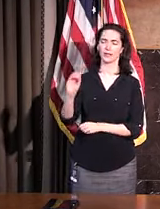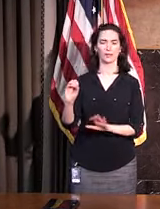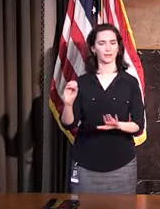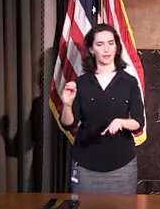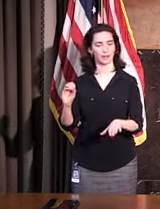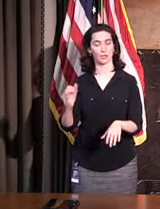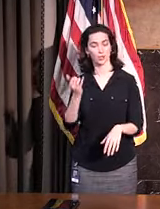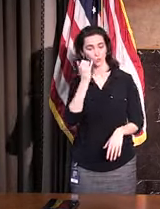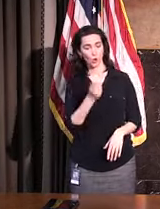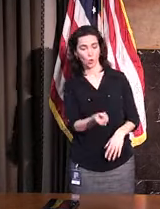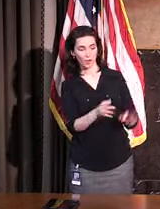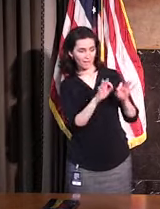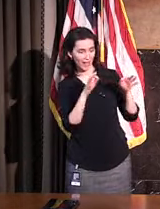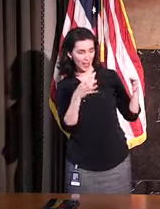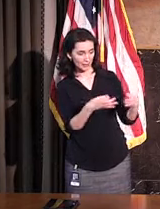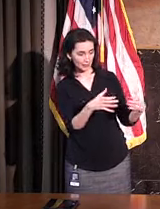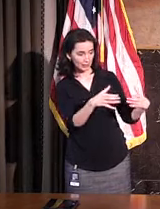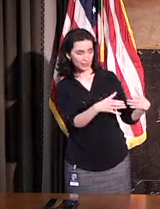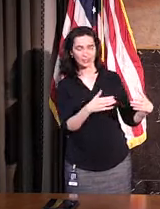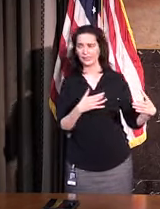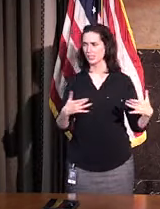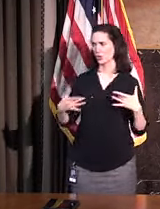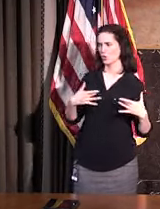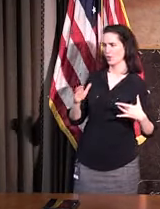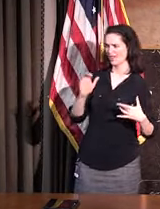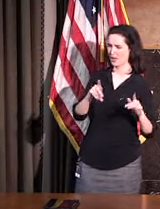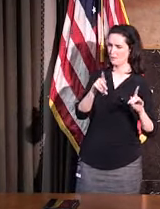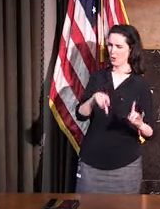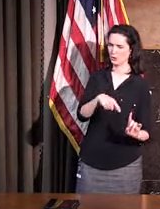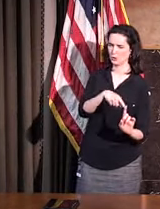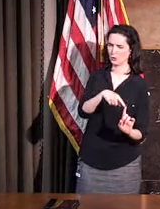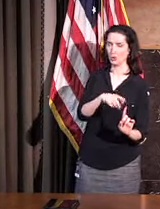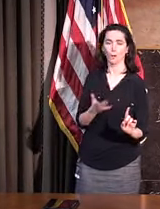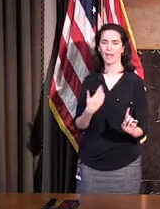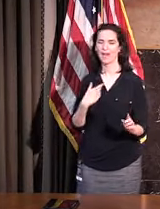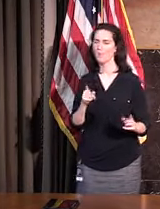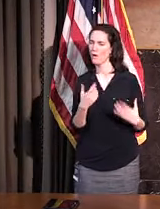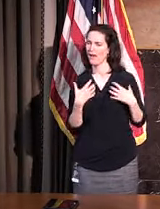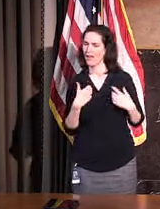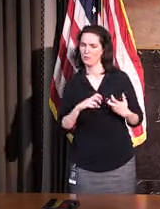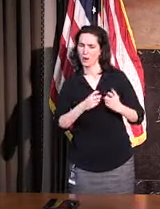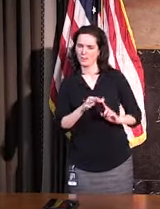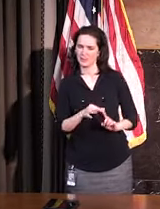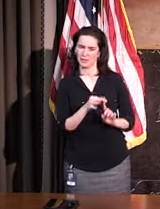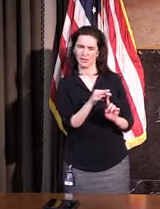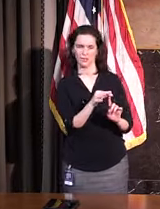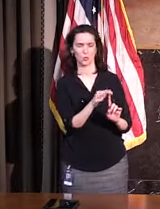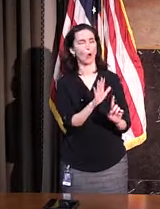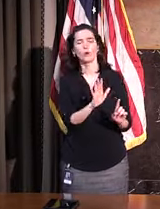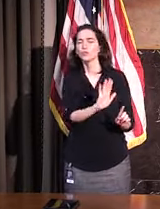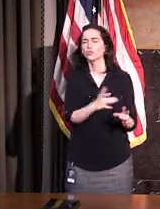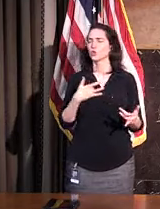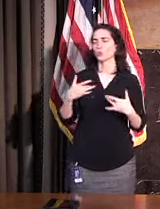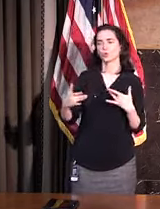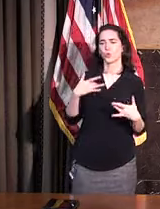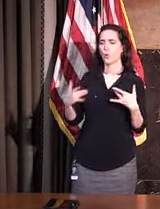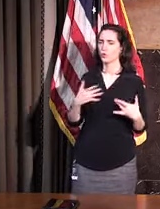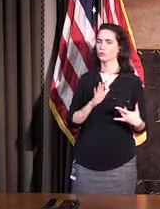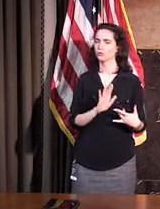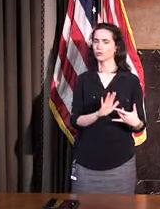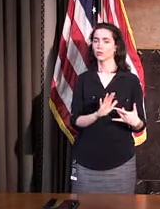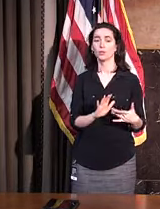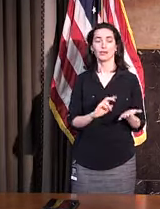particular family has particular concerns about an individual or specific health concerns for anyone involved or just concerned in general, it's